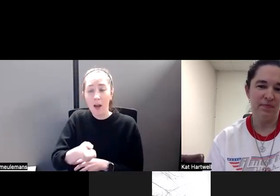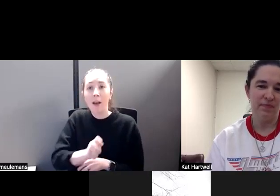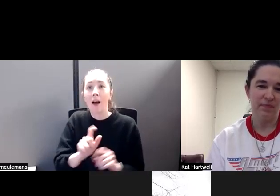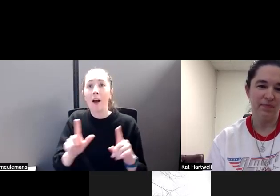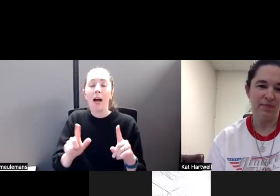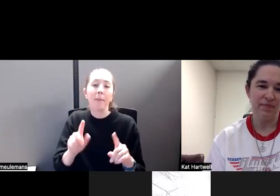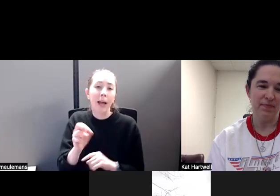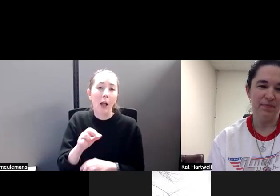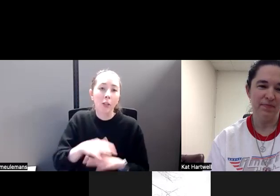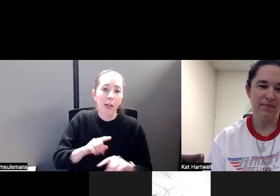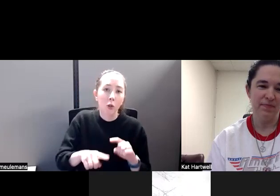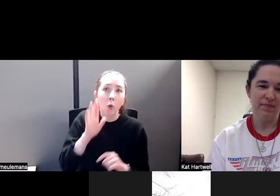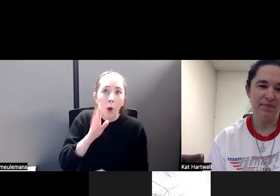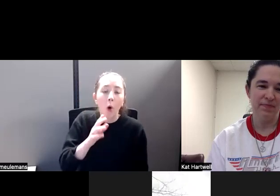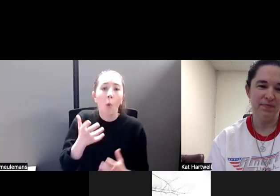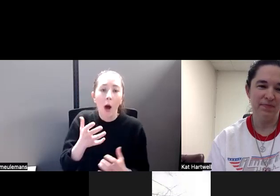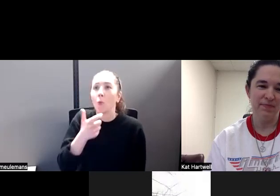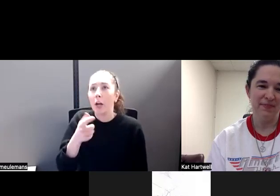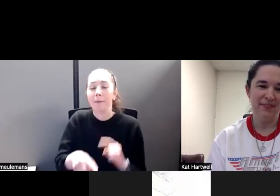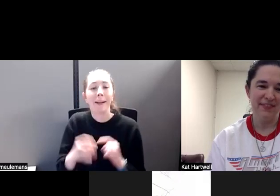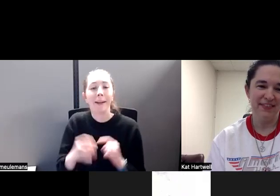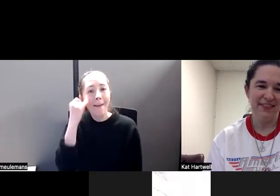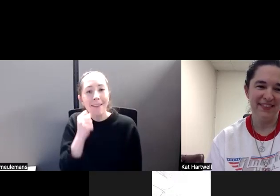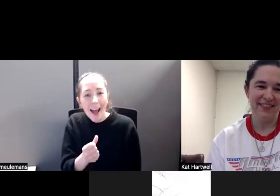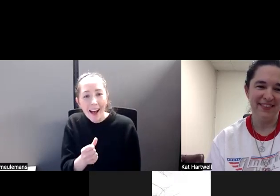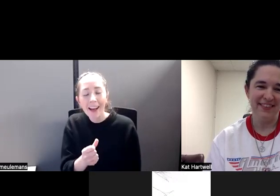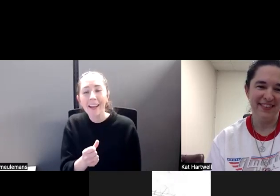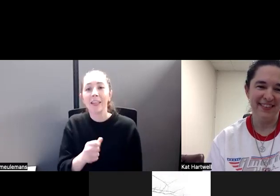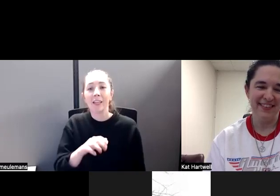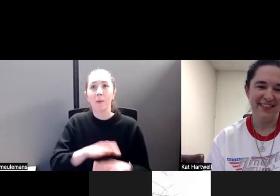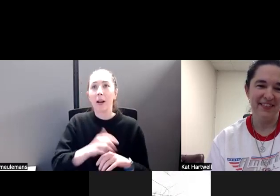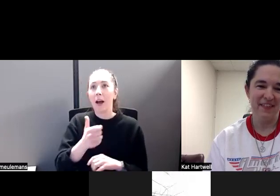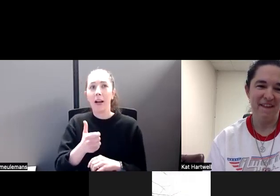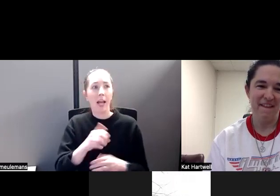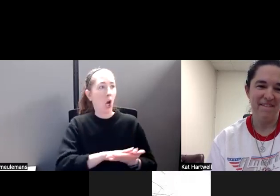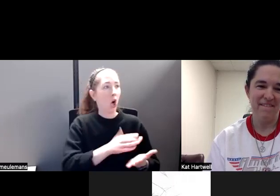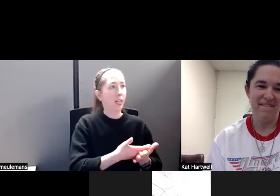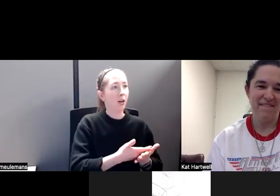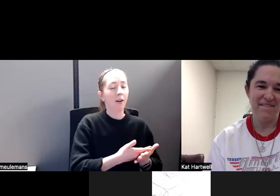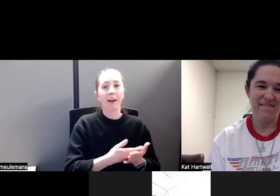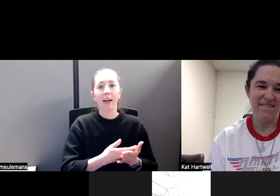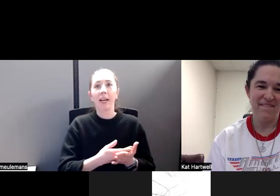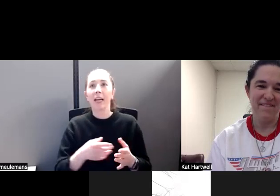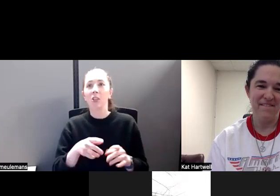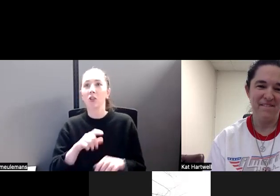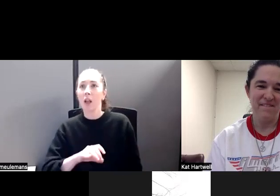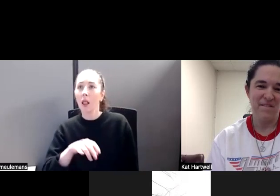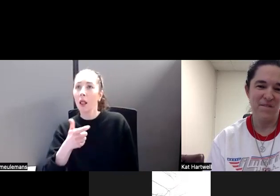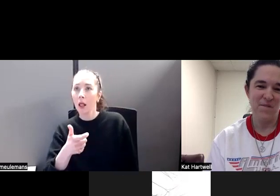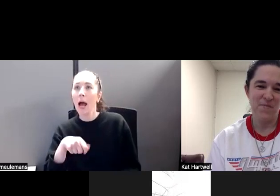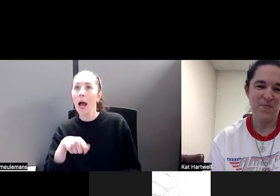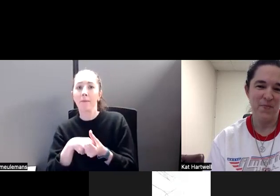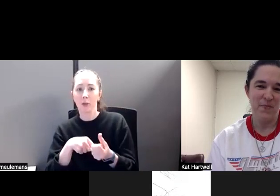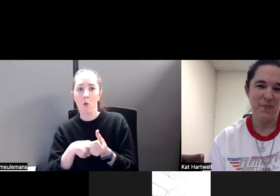on it, so you're going to watch it. But if it's not, and you put it on and you go cook some dinner, it doesn't matter. It's the fact that you consciously are going, I'm supporting this